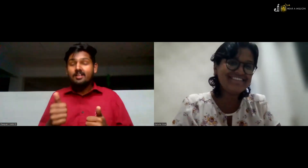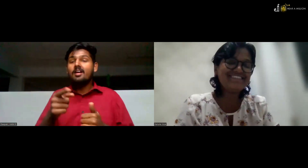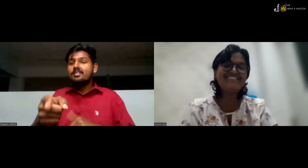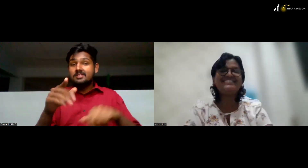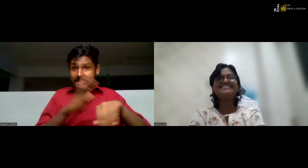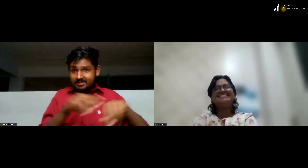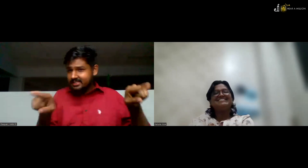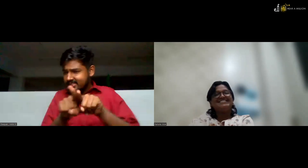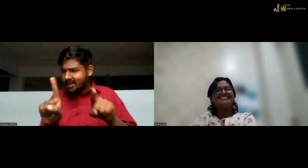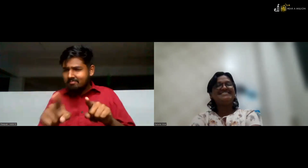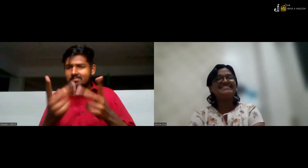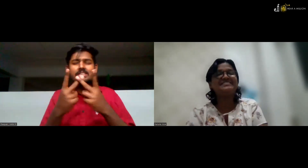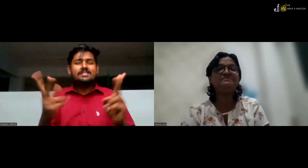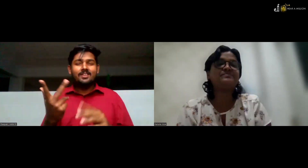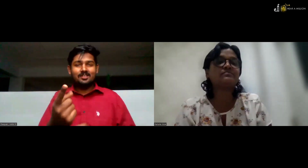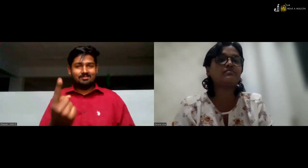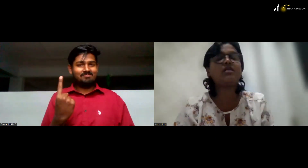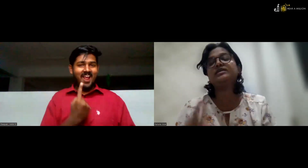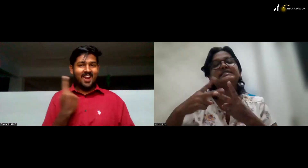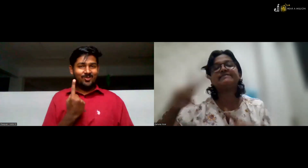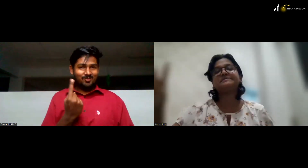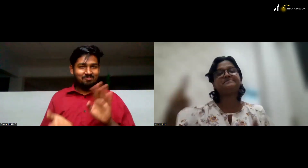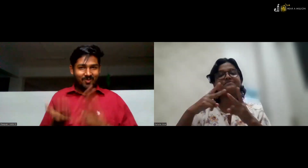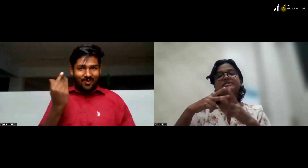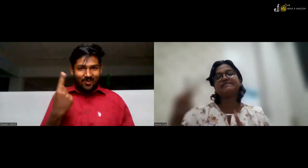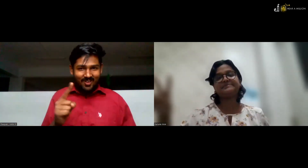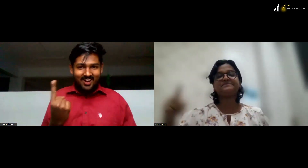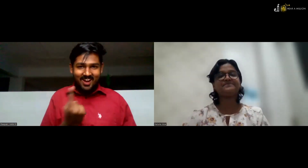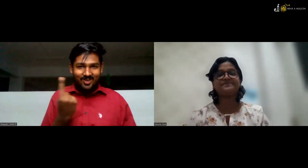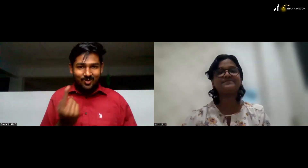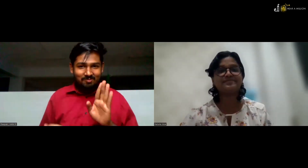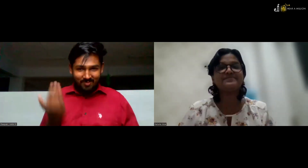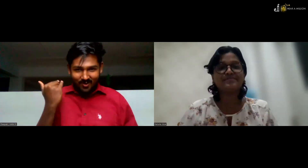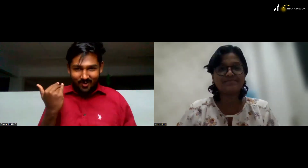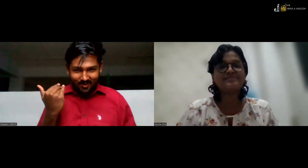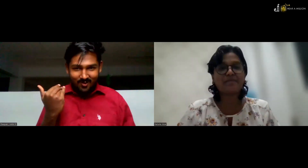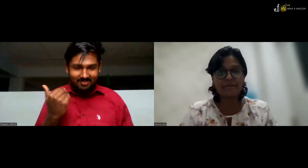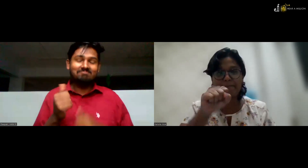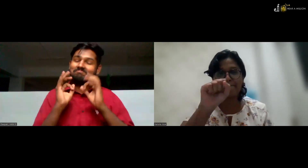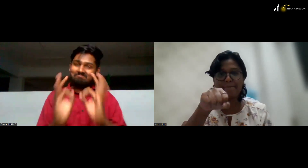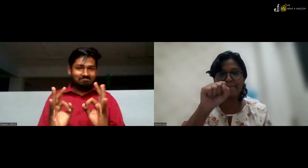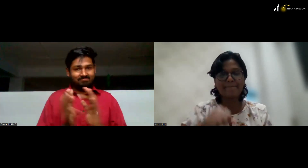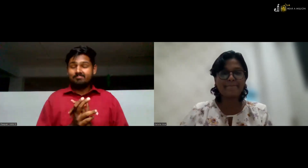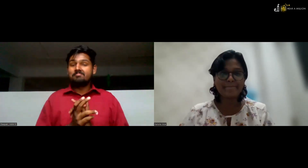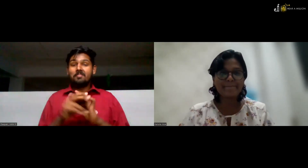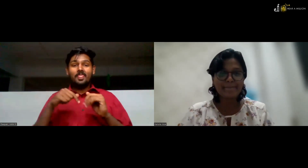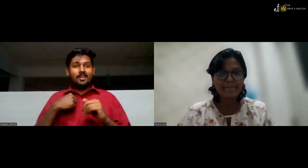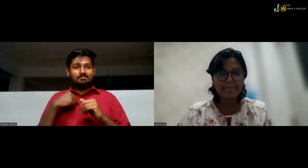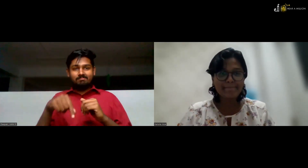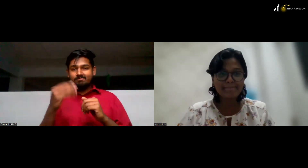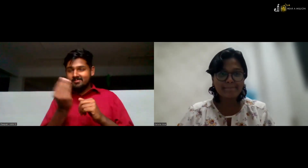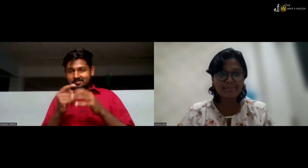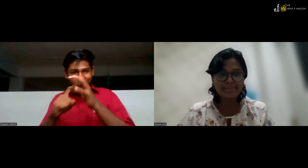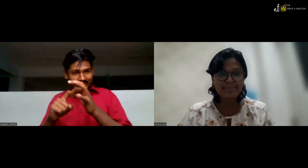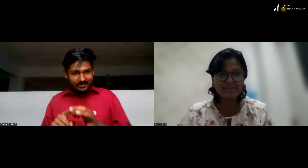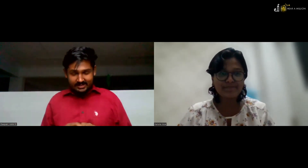matter. Everyone have their own unique experiences. Maybe you would have something different, right? Yes, I have different experiences. You have traveled alone. You